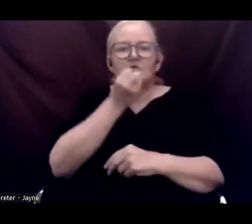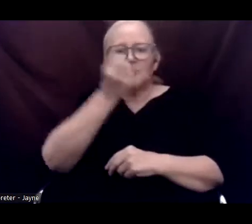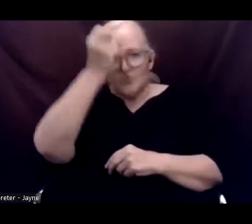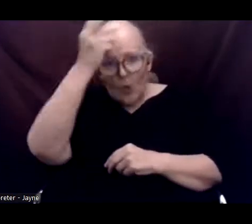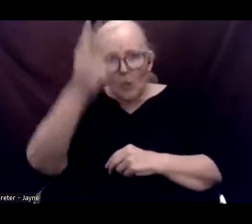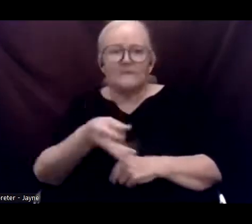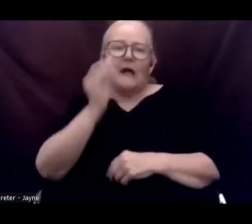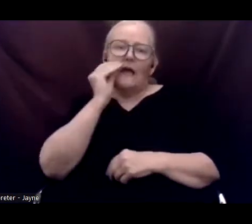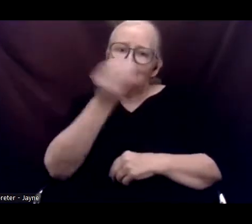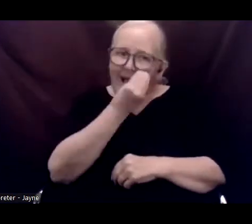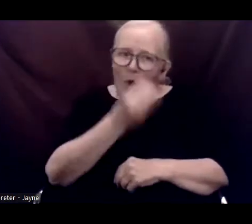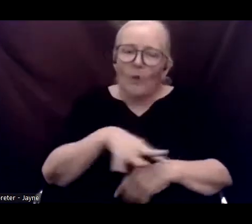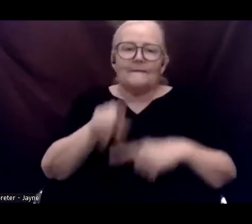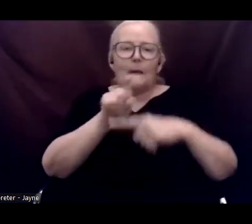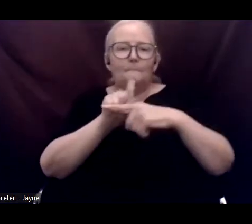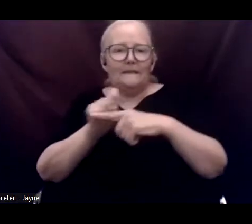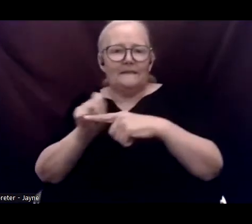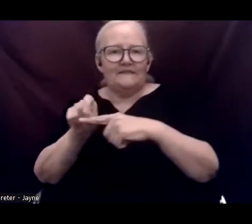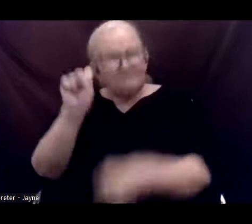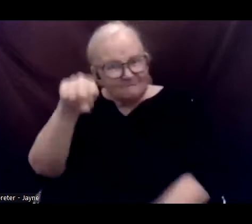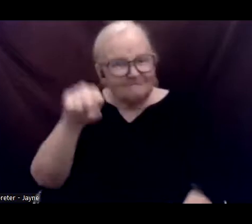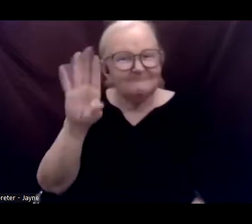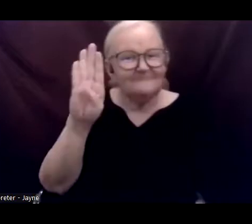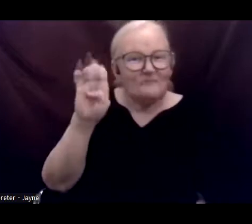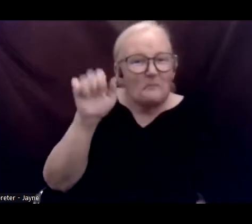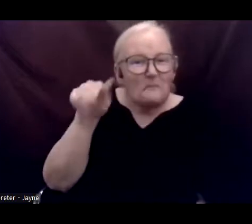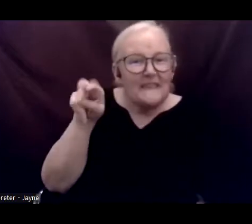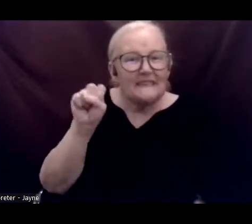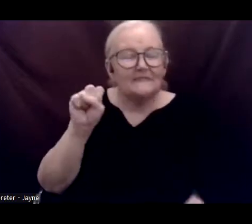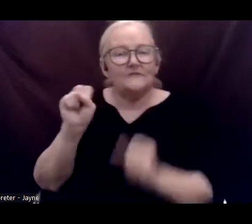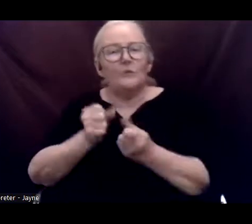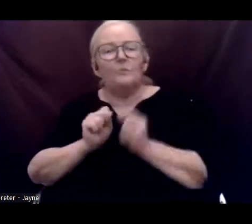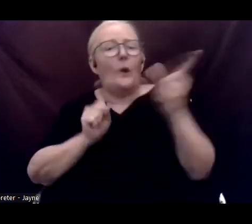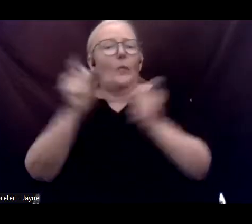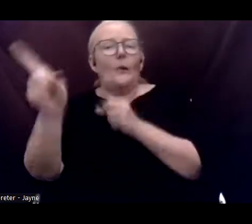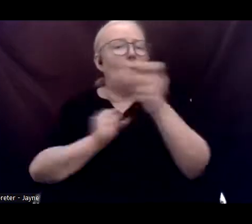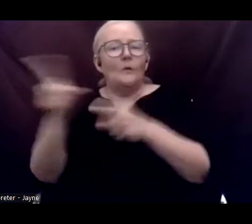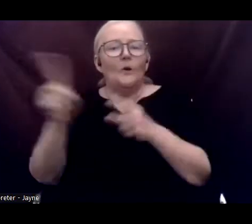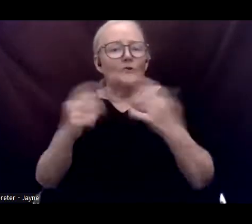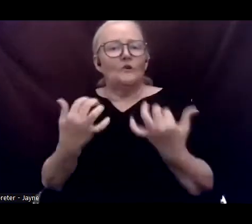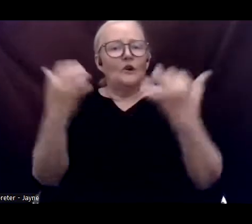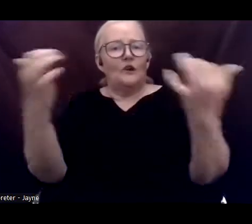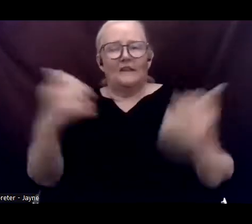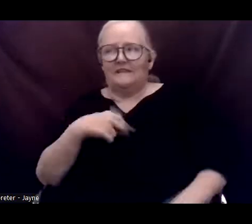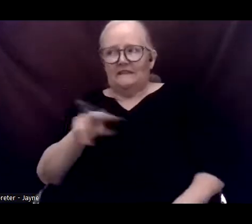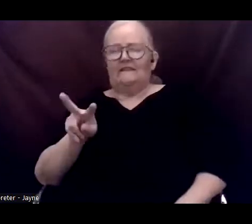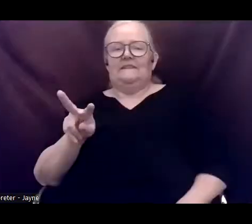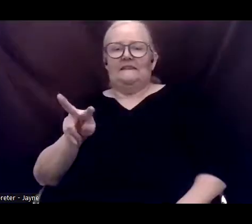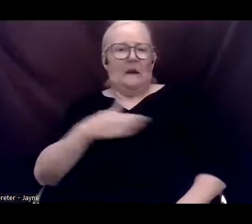and beans were thrown into the crowd. I'm pretty glad we don't do that